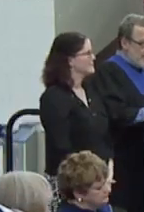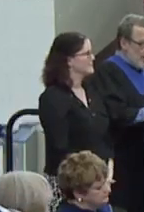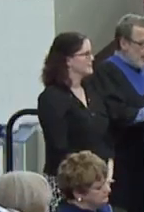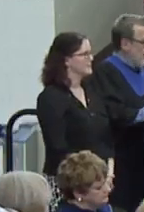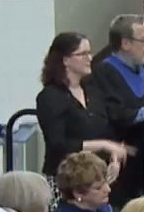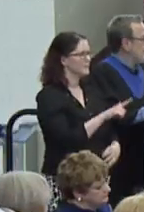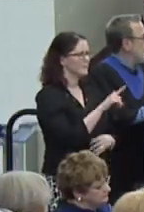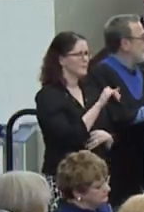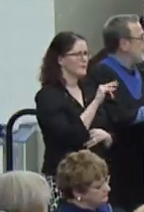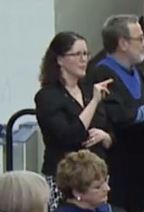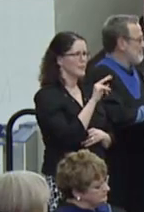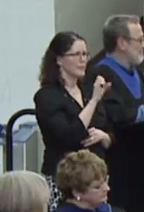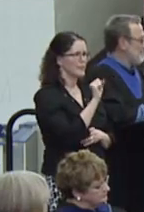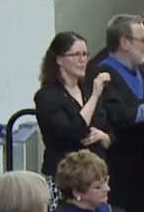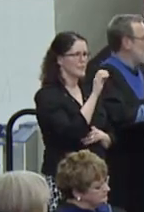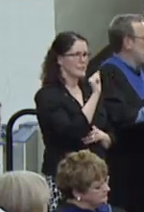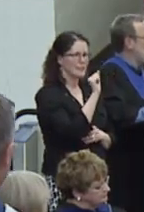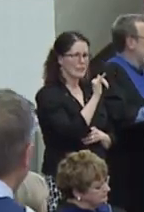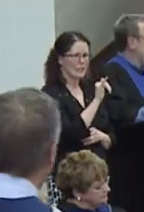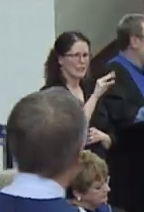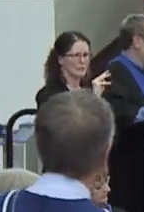Lindsay McMullen.